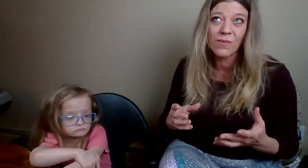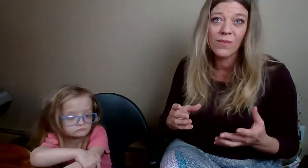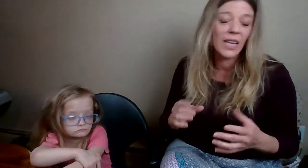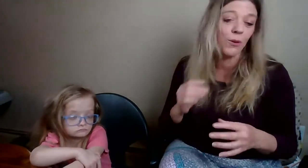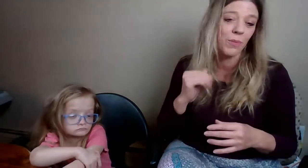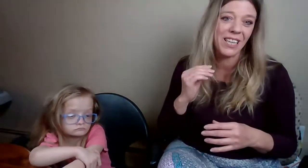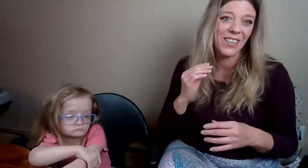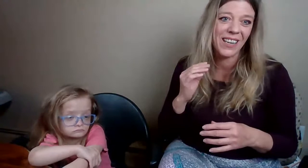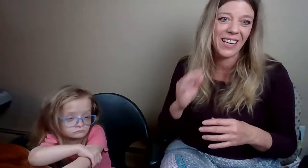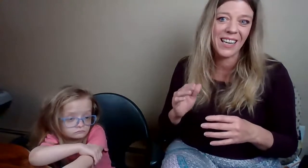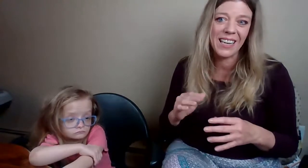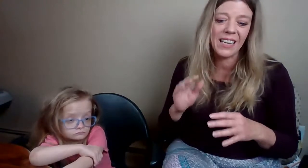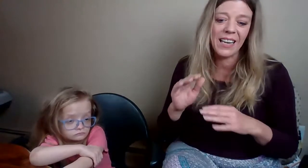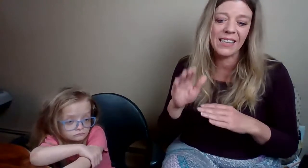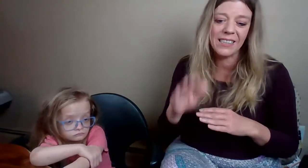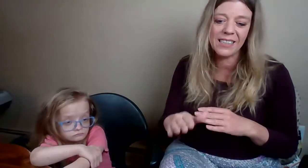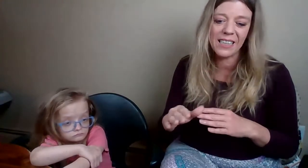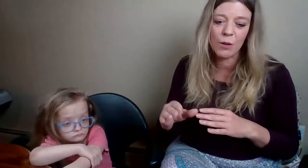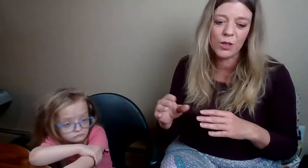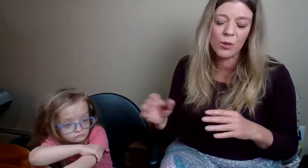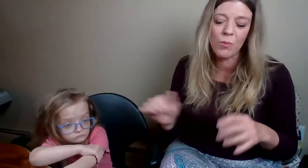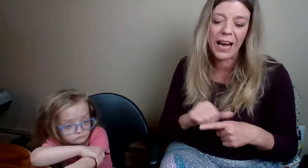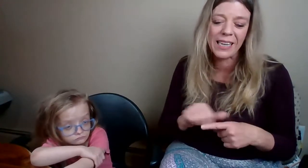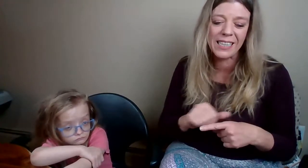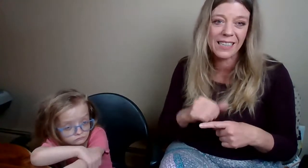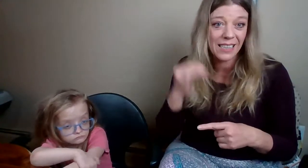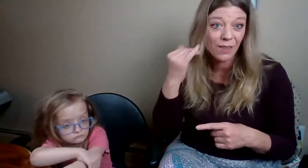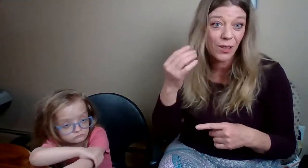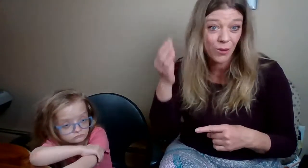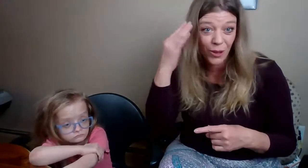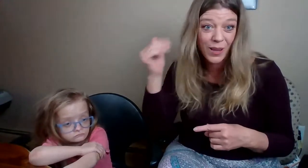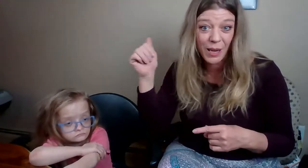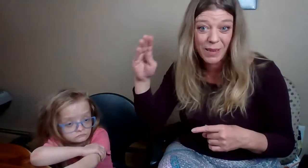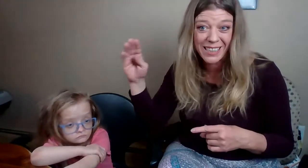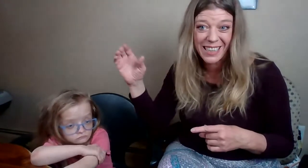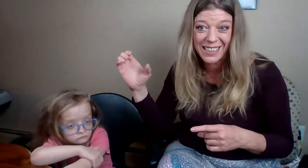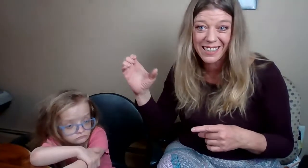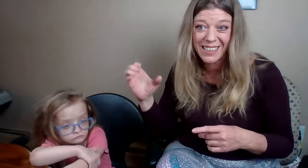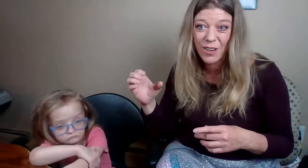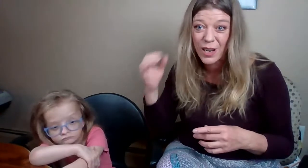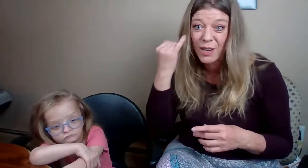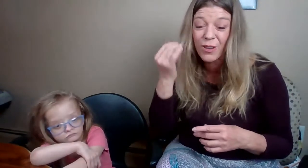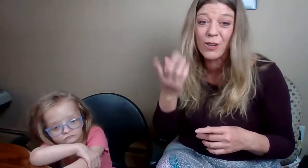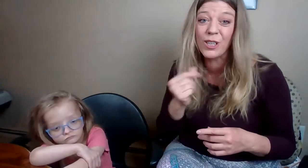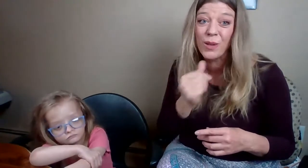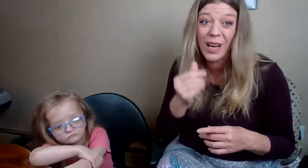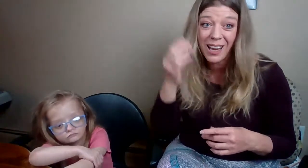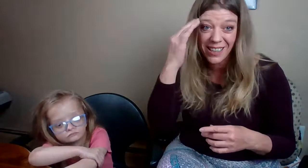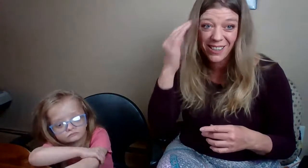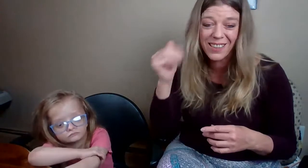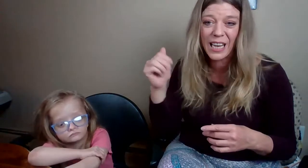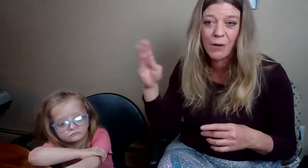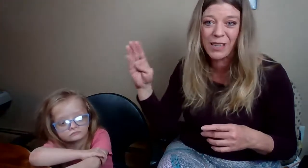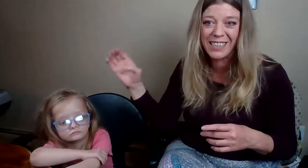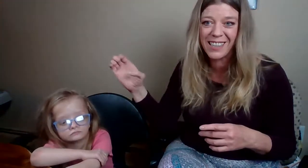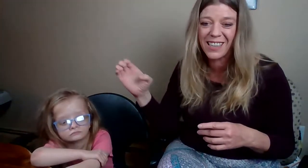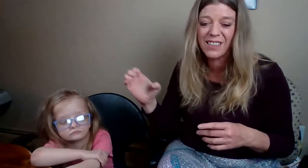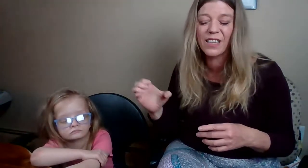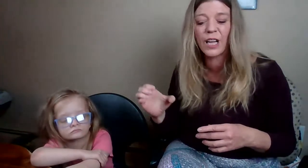that would be your a step to practice if you know the ABCs. So, and if you do not know the ABCs, then